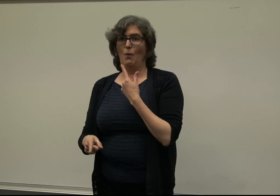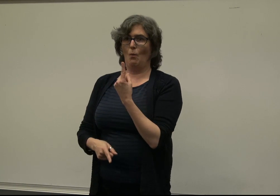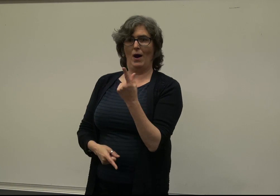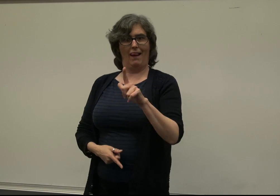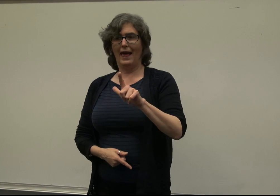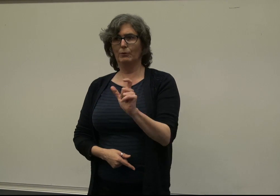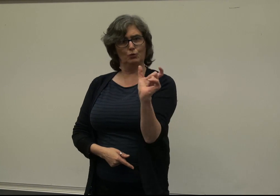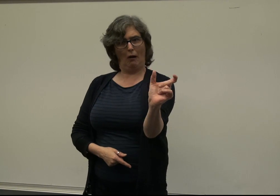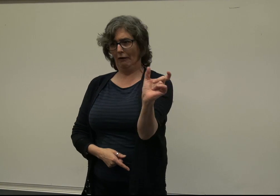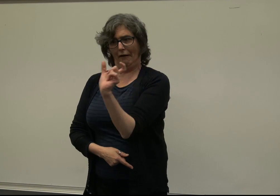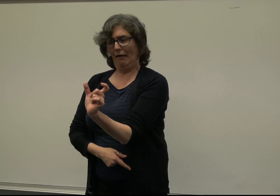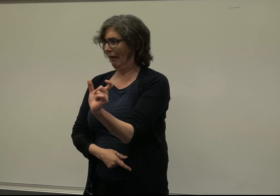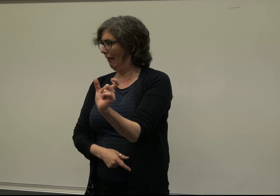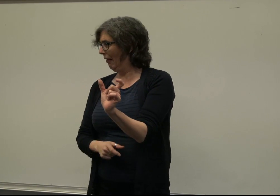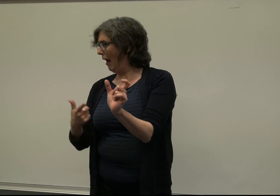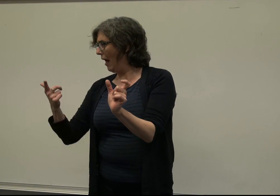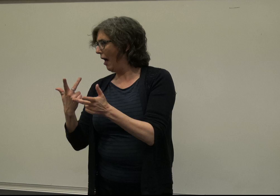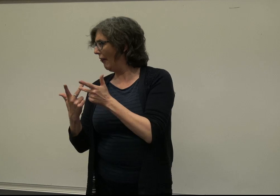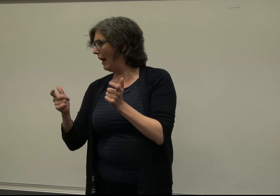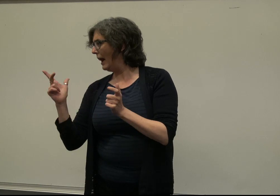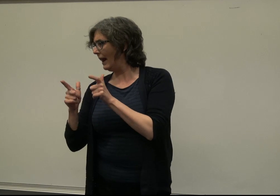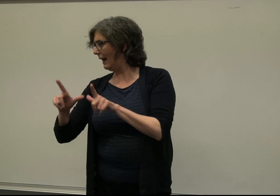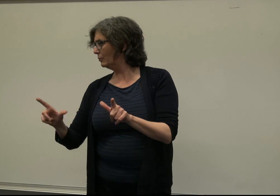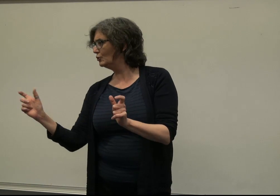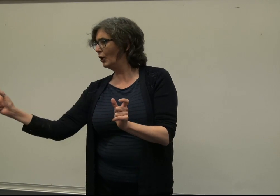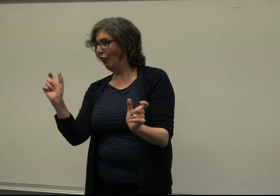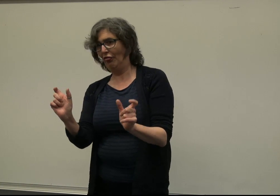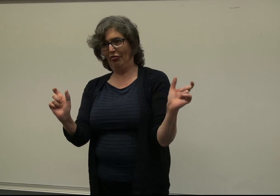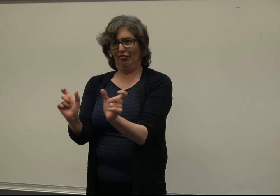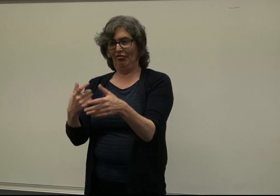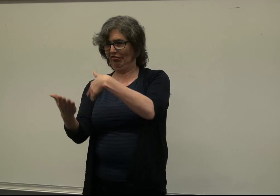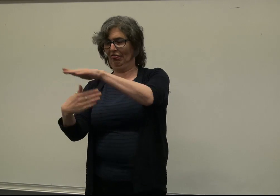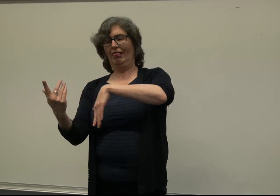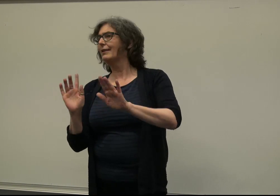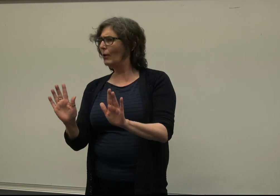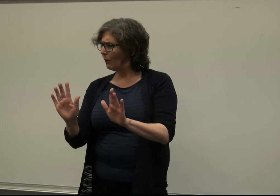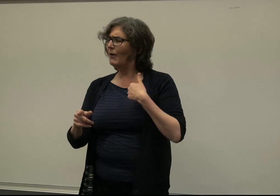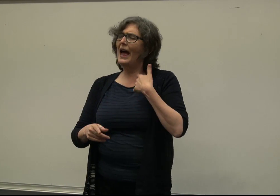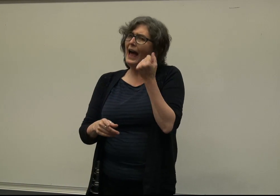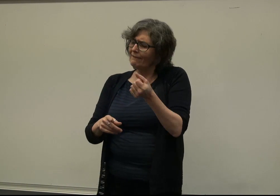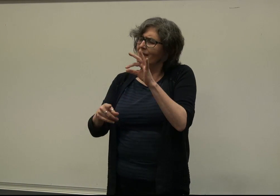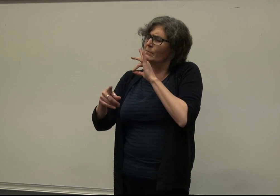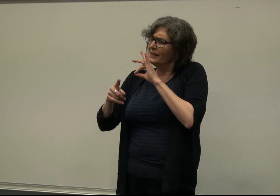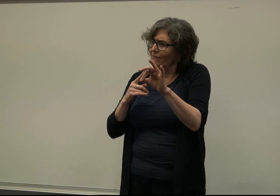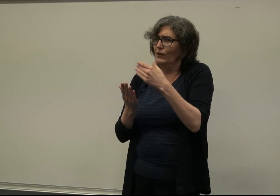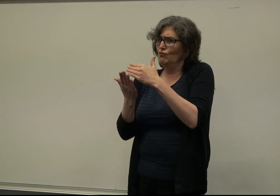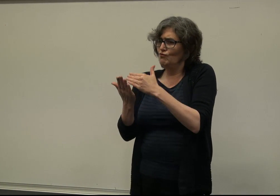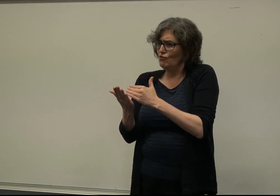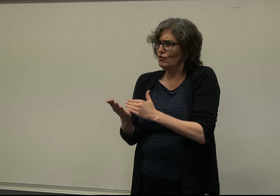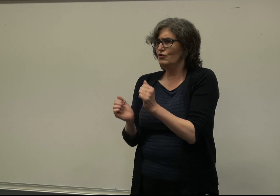and insert them in a sentence at any point. So there are only specific points where you can do